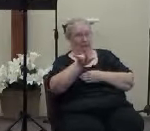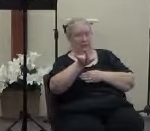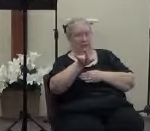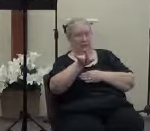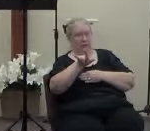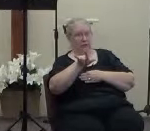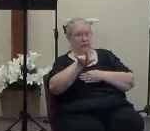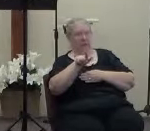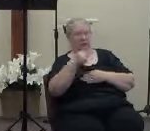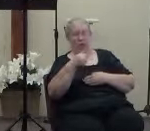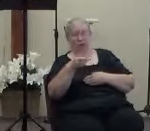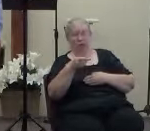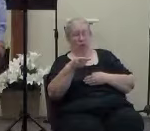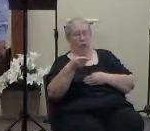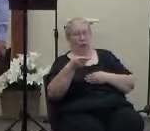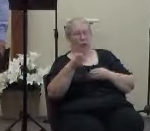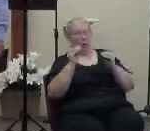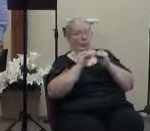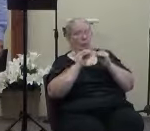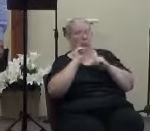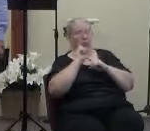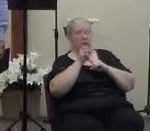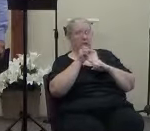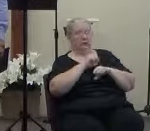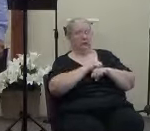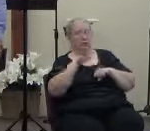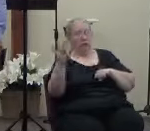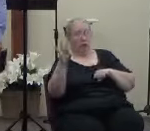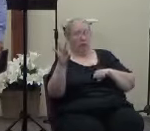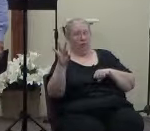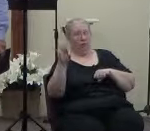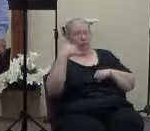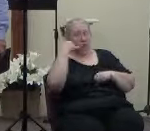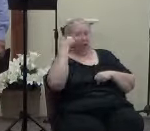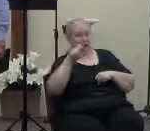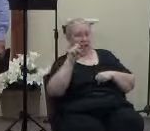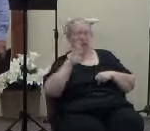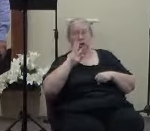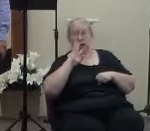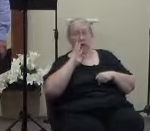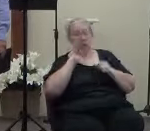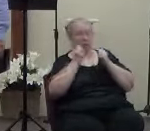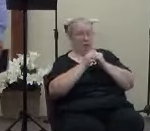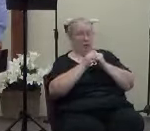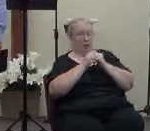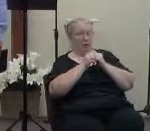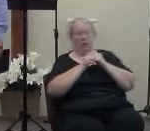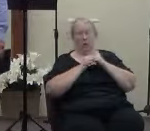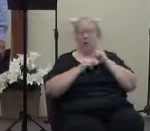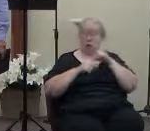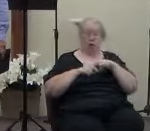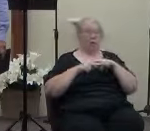goes a couple more minutes and the phone rings and he says, "She's off the phone and she needs to talk to you." So I'm praying the